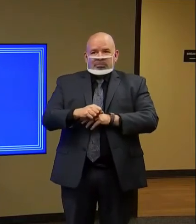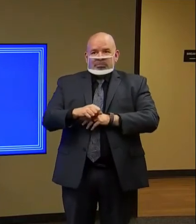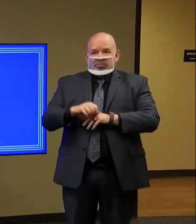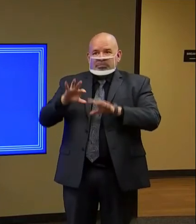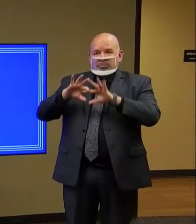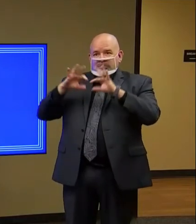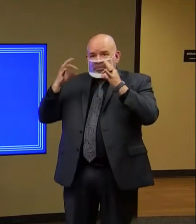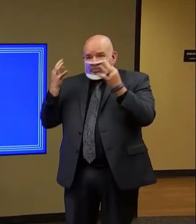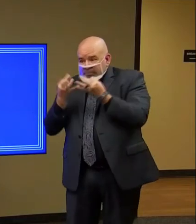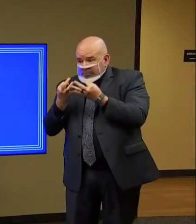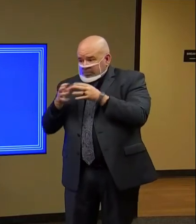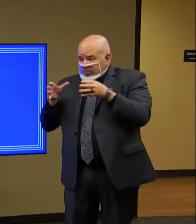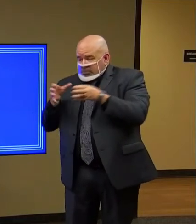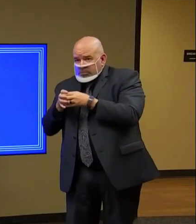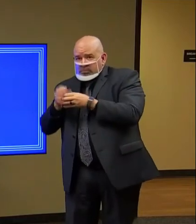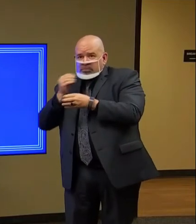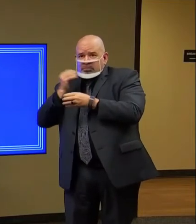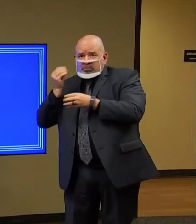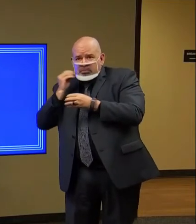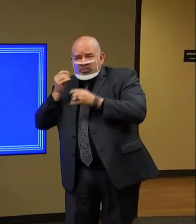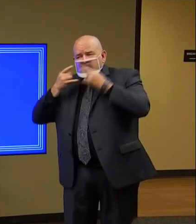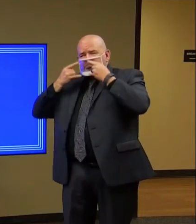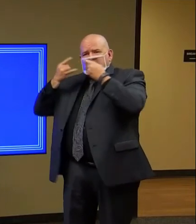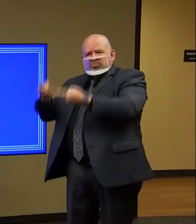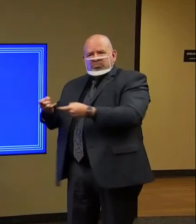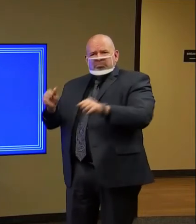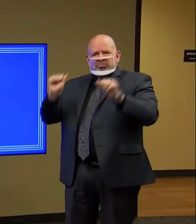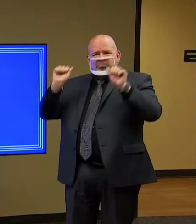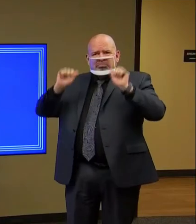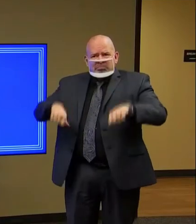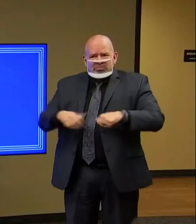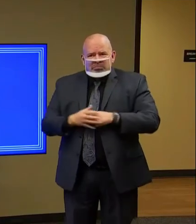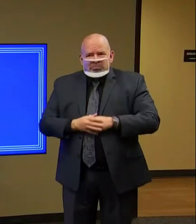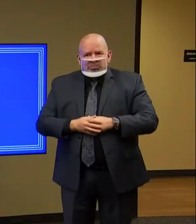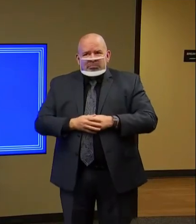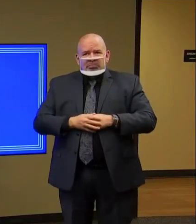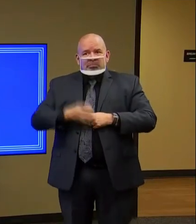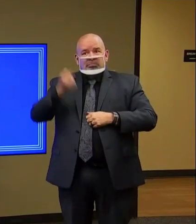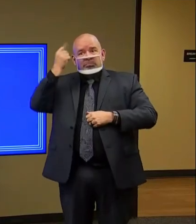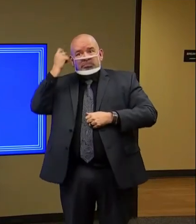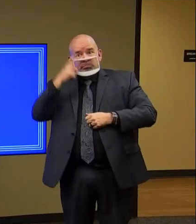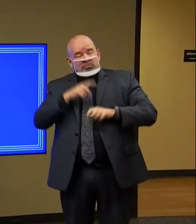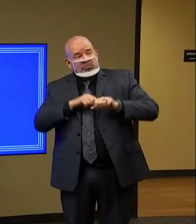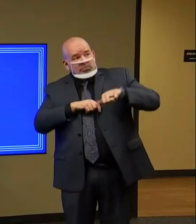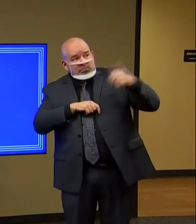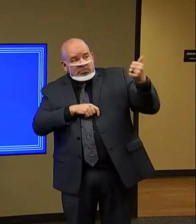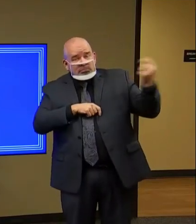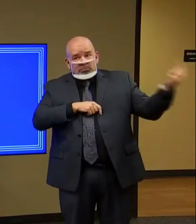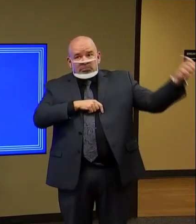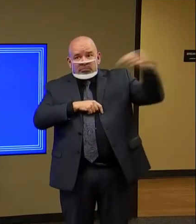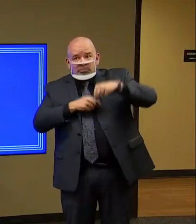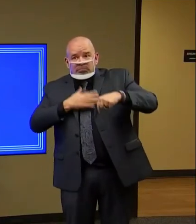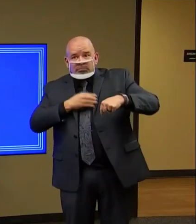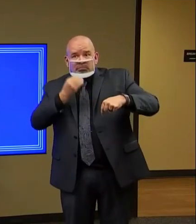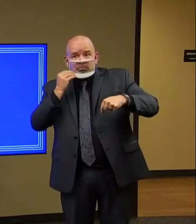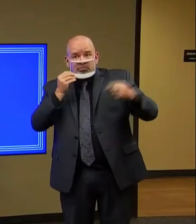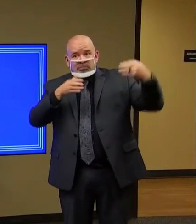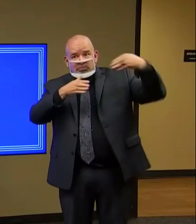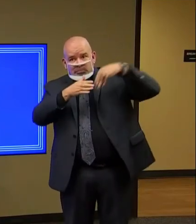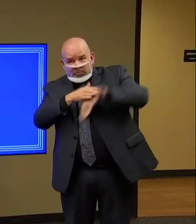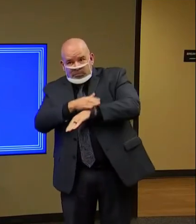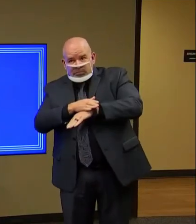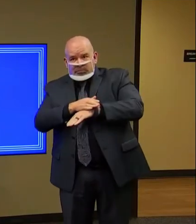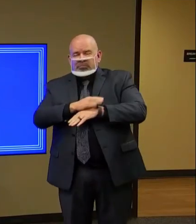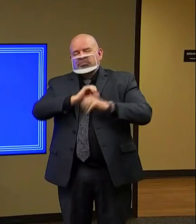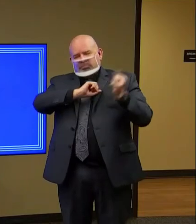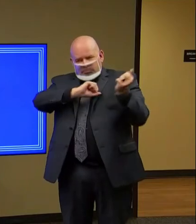so when a neighbor or a repairman is in our home, that we're all masked, all right? And that when